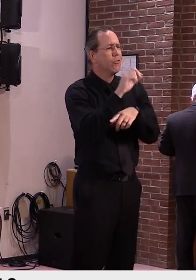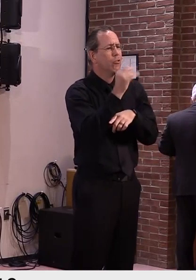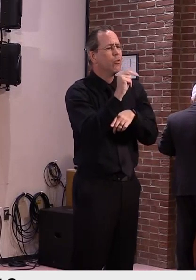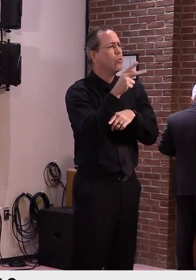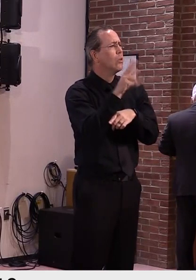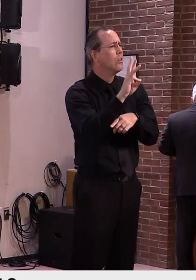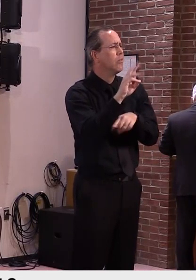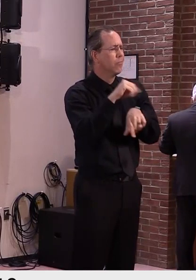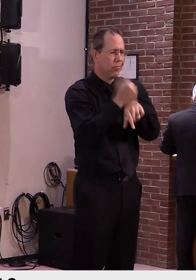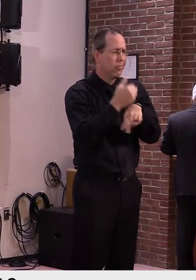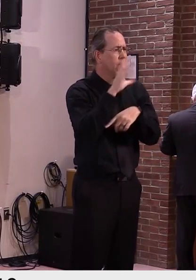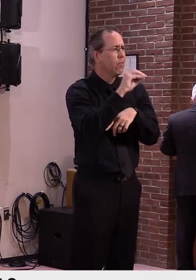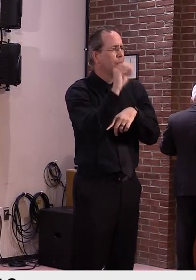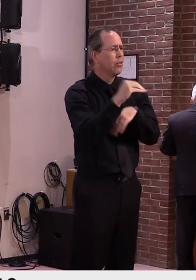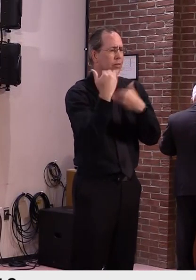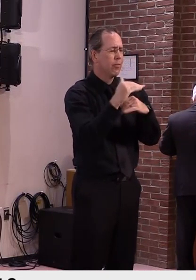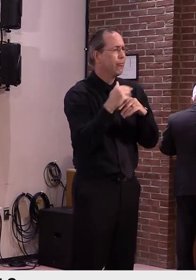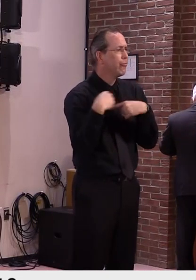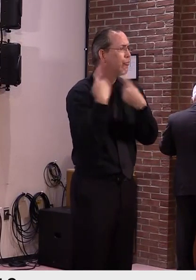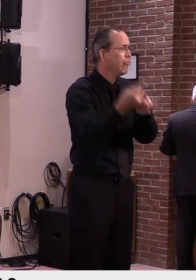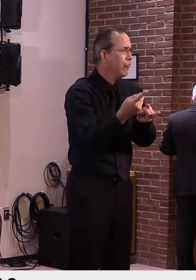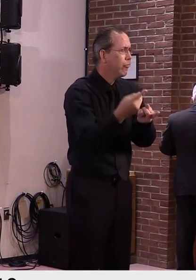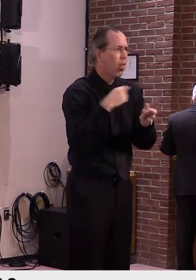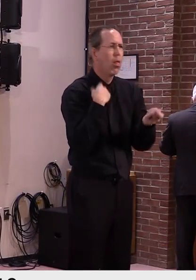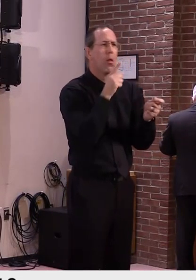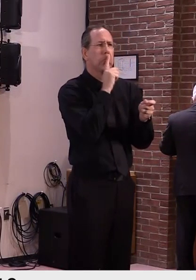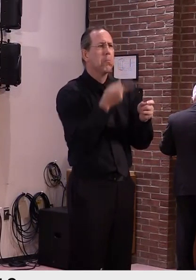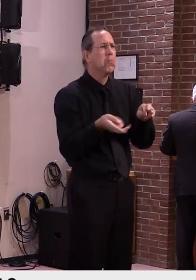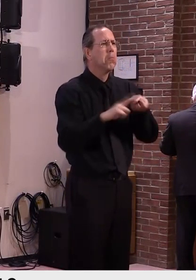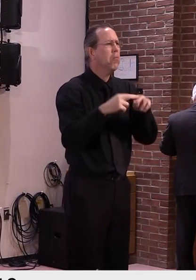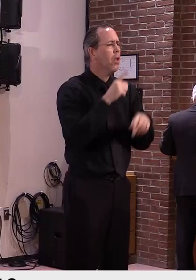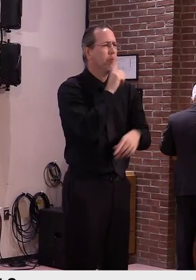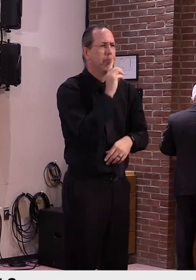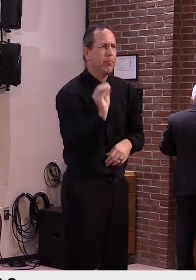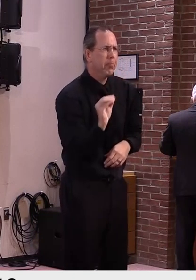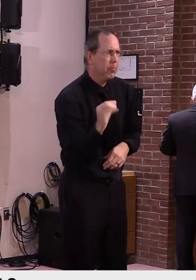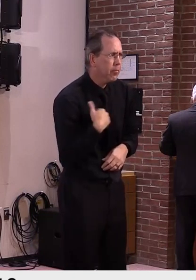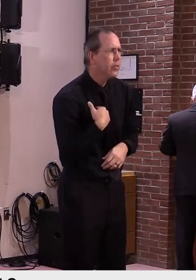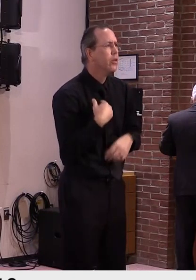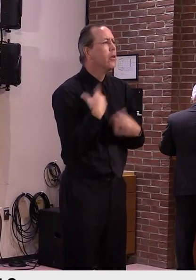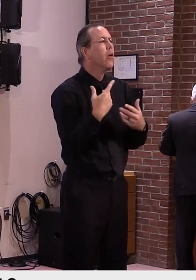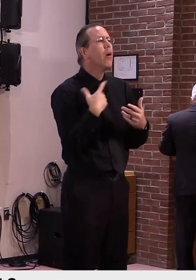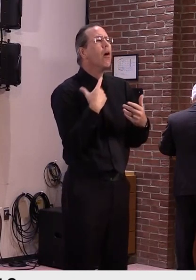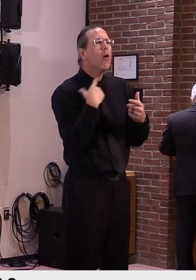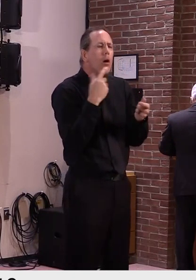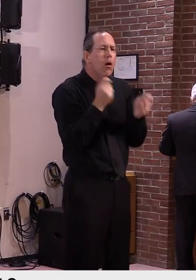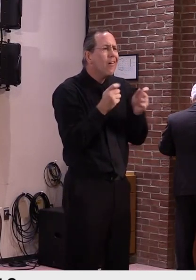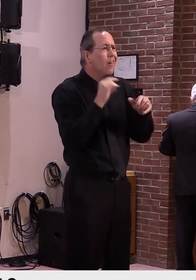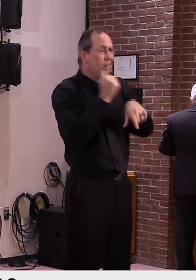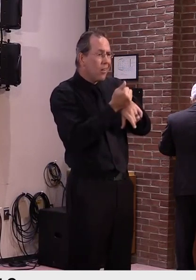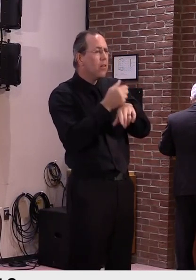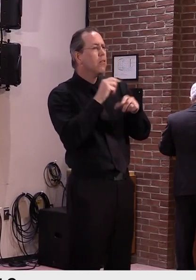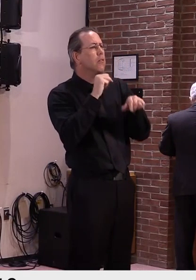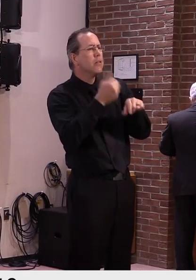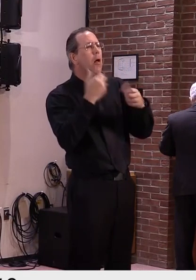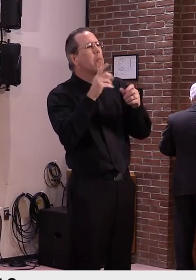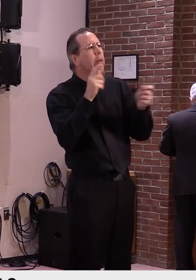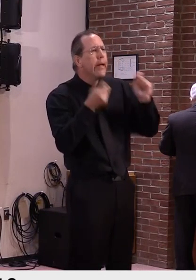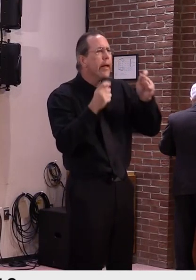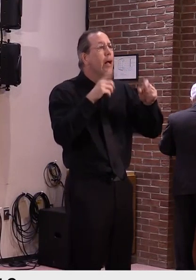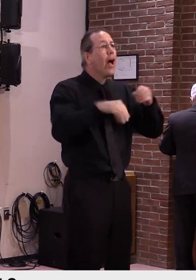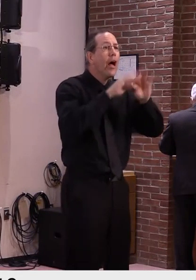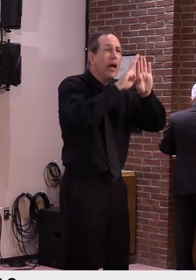about 3 months ago. This change was simply to allow seating at the bar counter, and they still